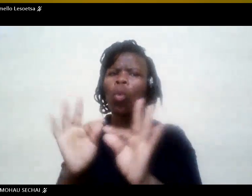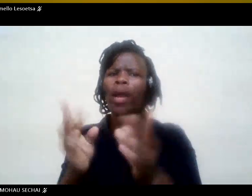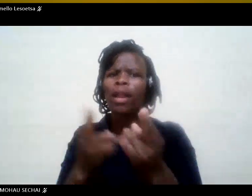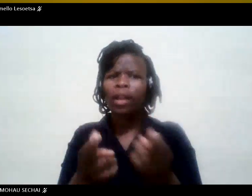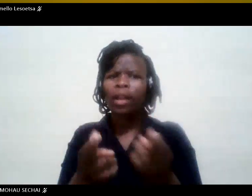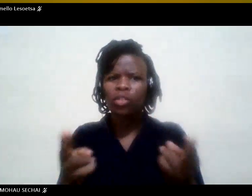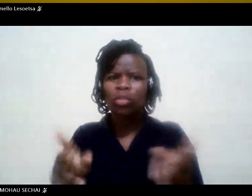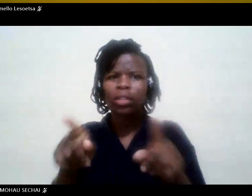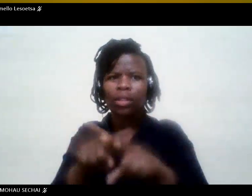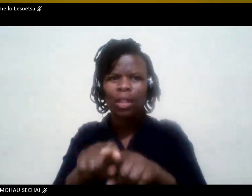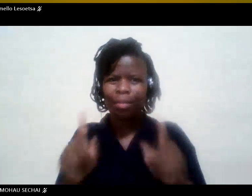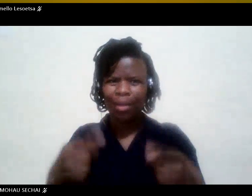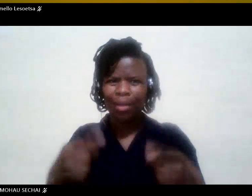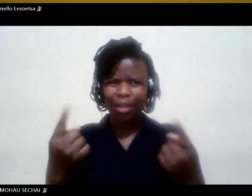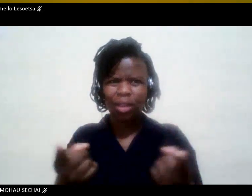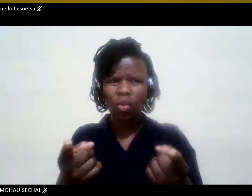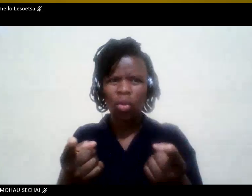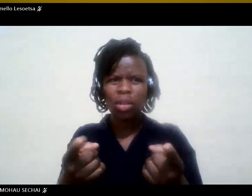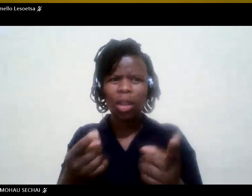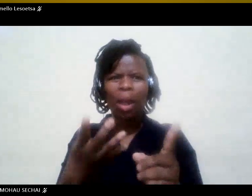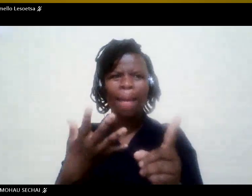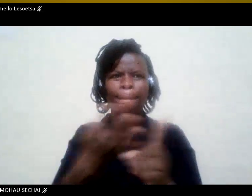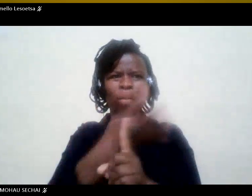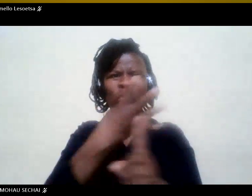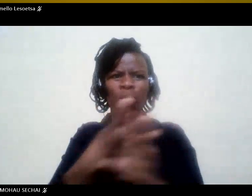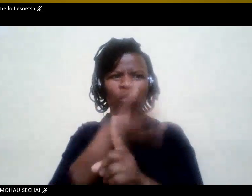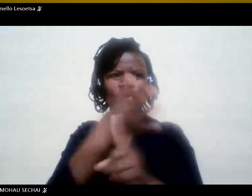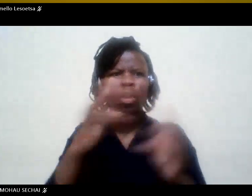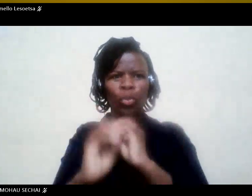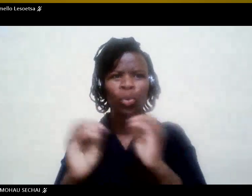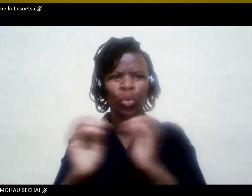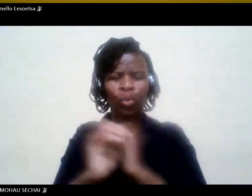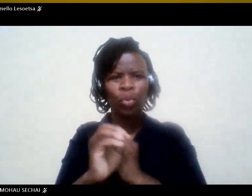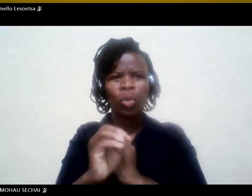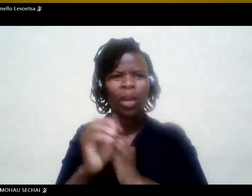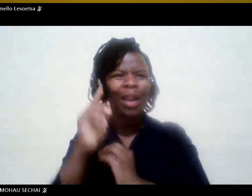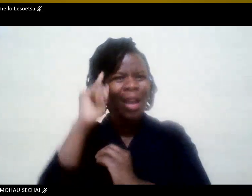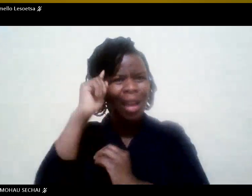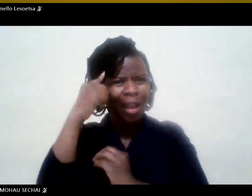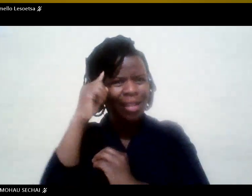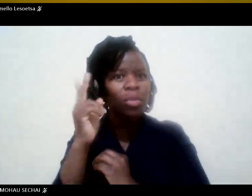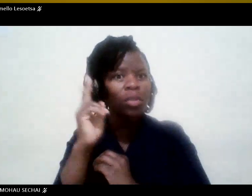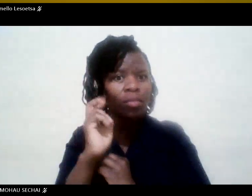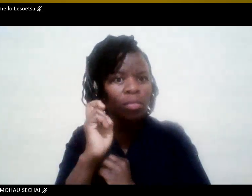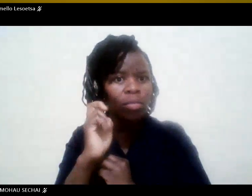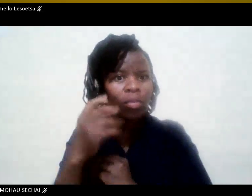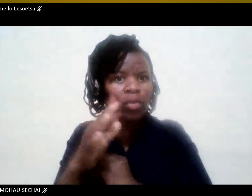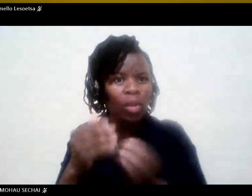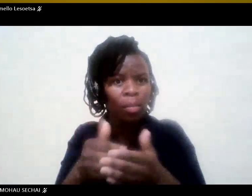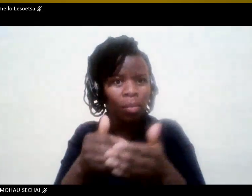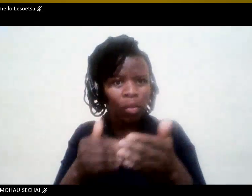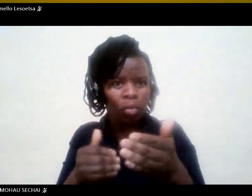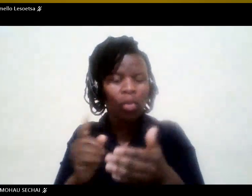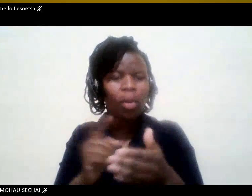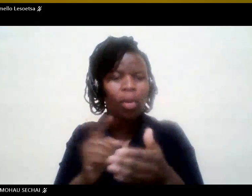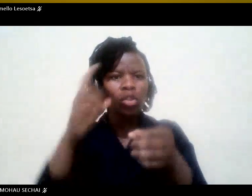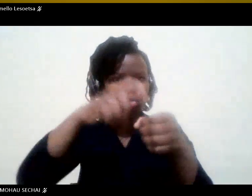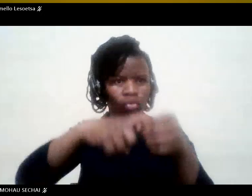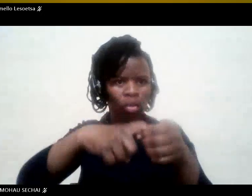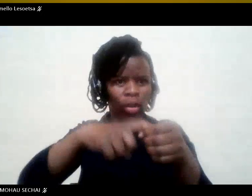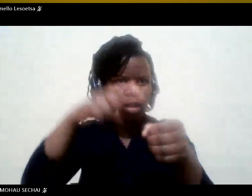won't be any bullying. Those were the assumptions that I had before joining this